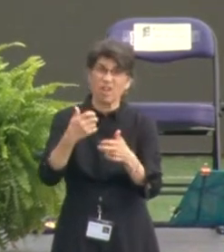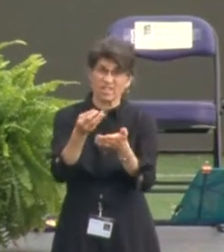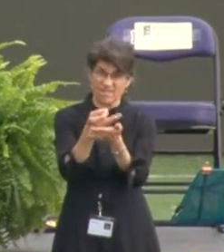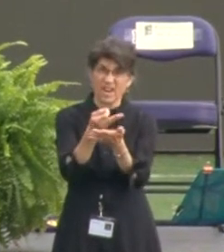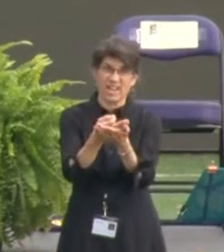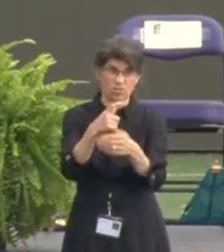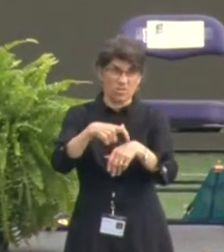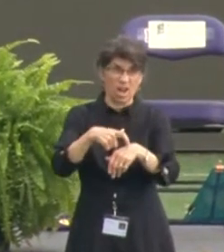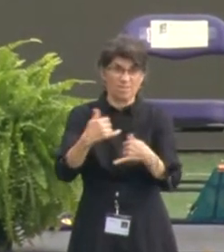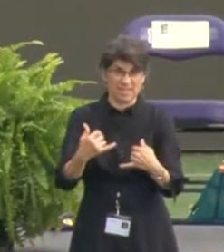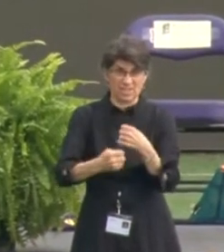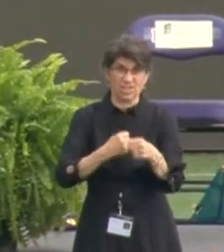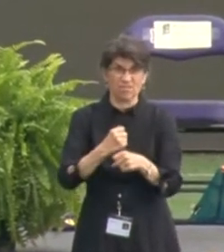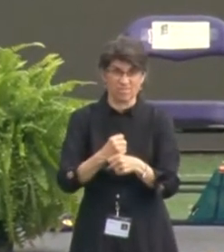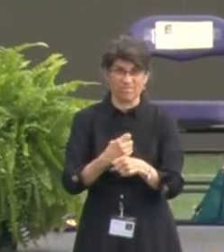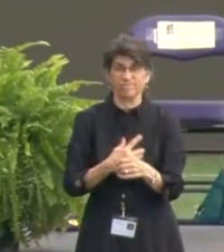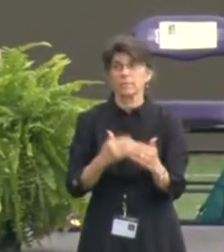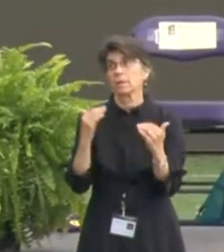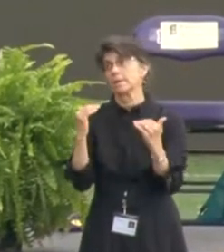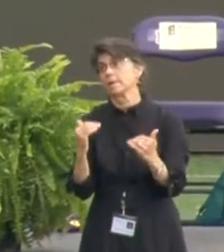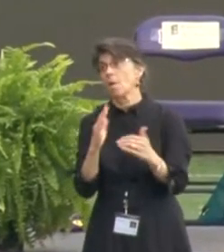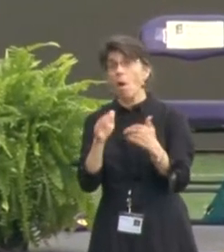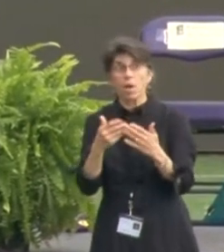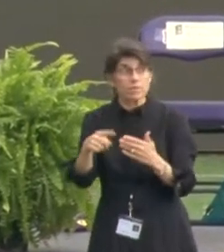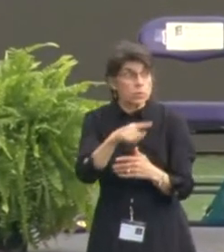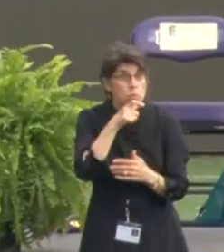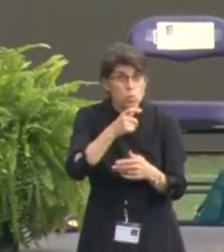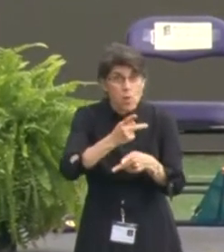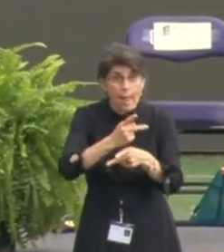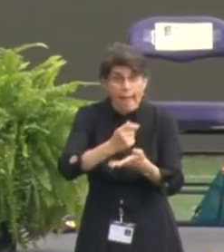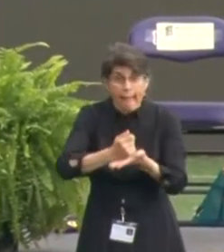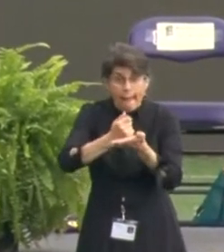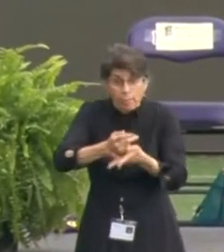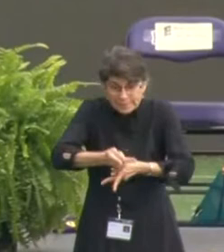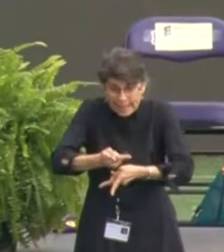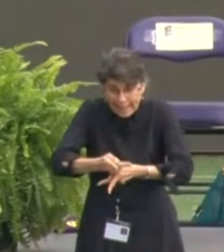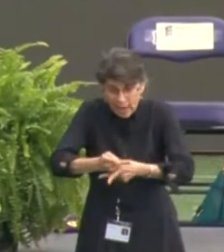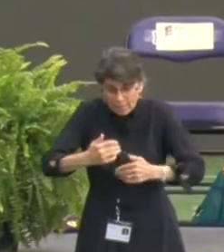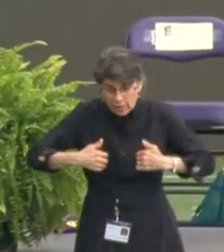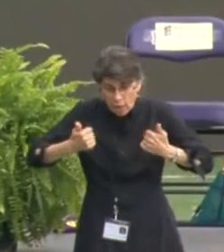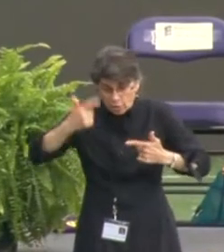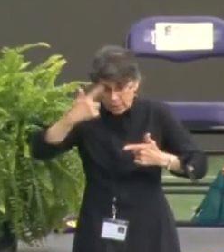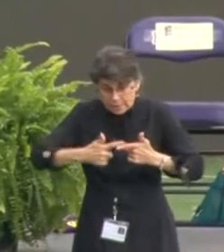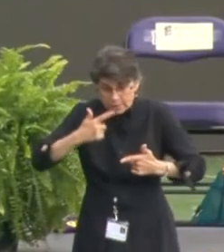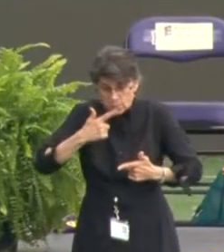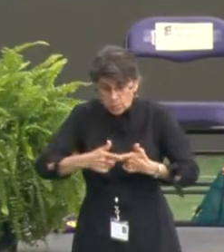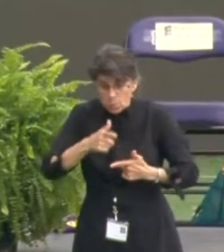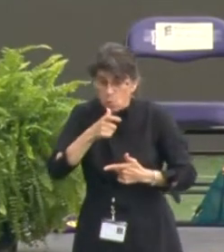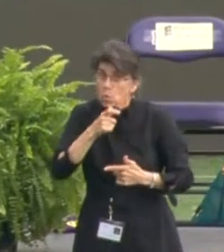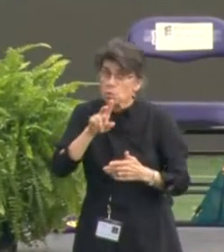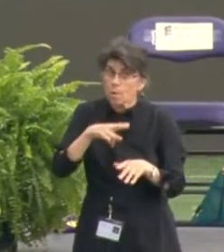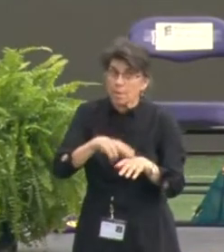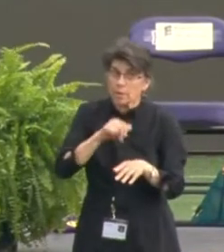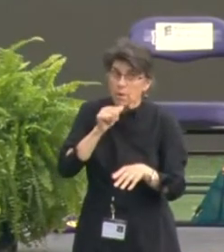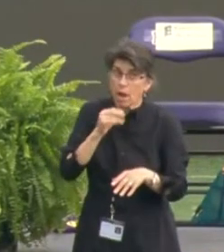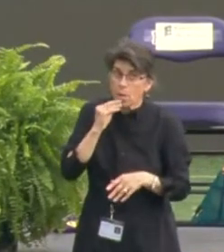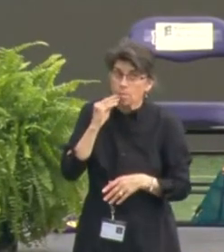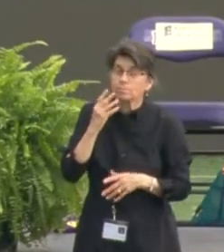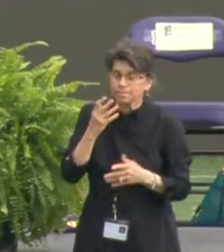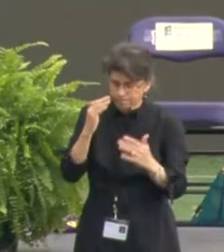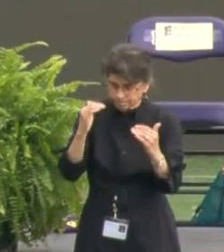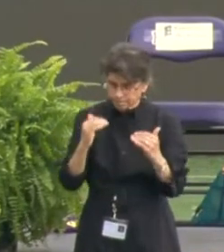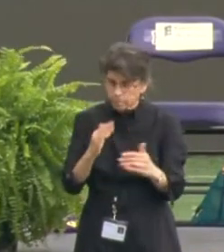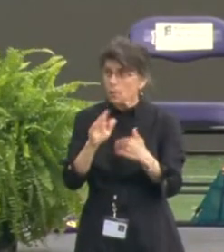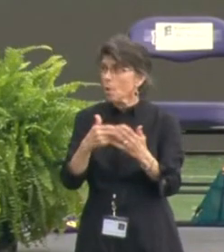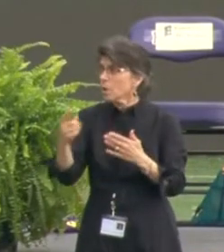year. All of you have helped to take care of younger siblings who aren't normally at home. All of you who volunteered to